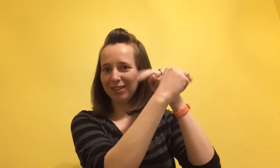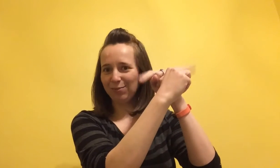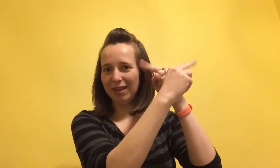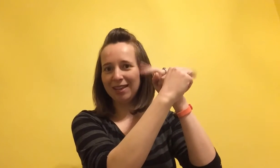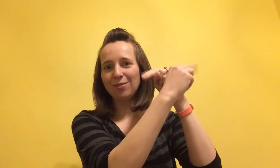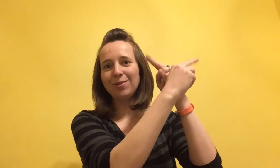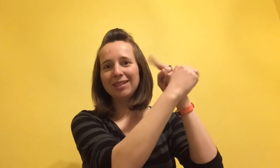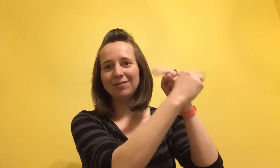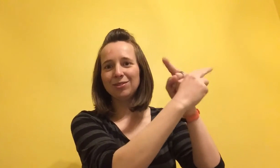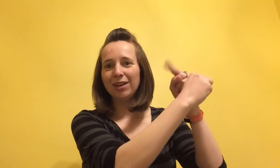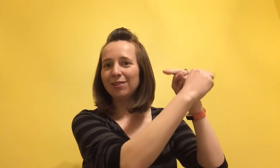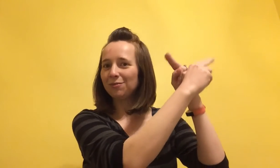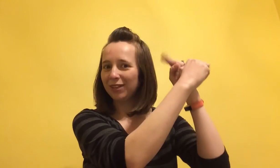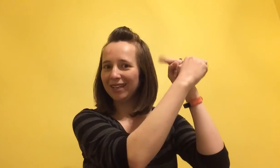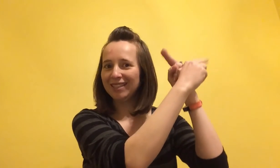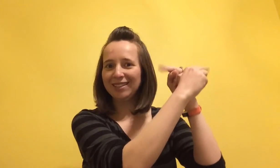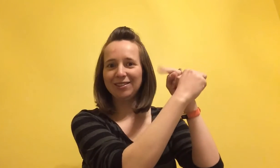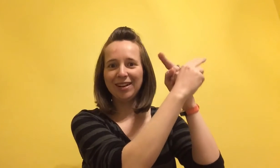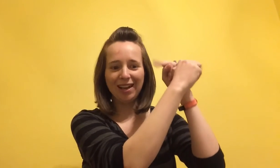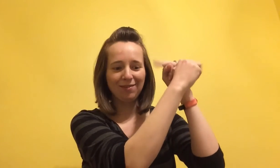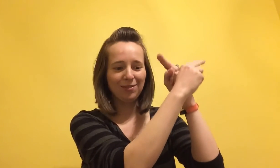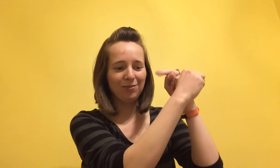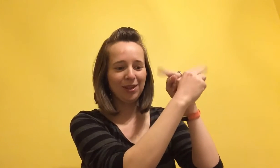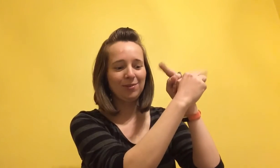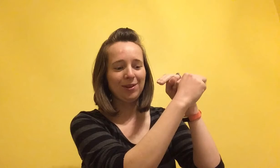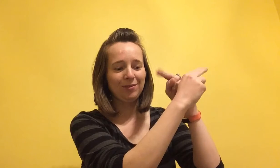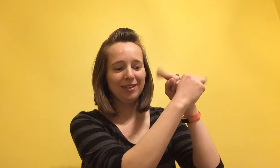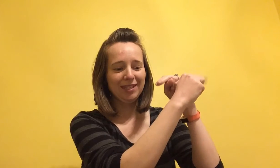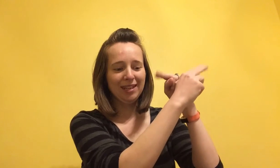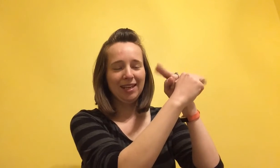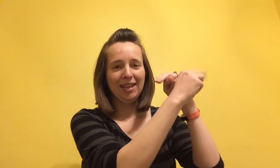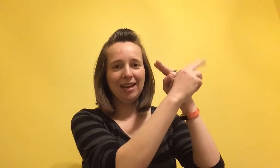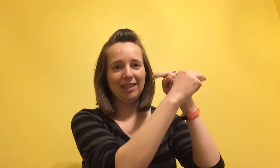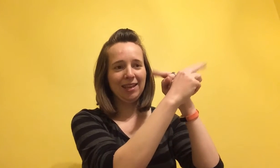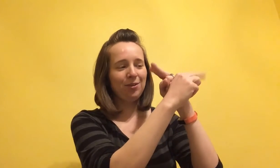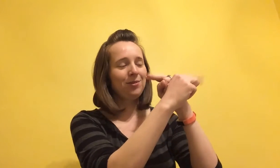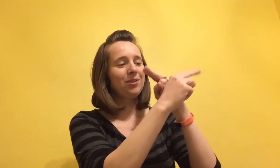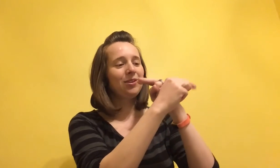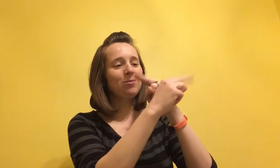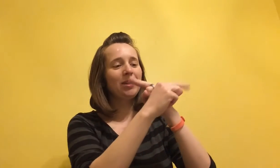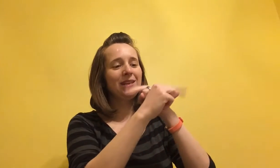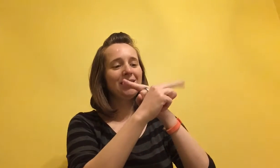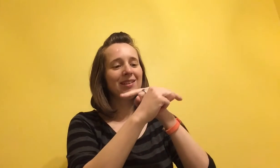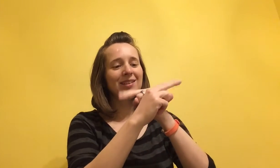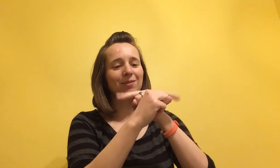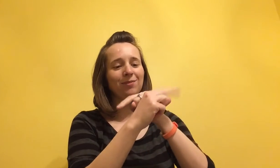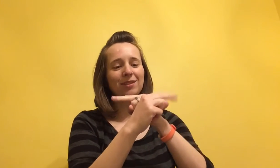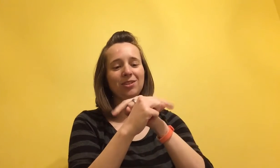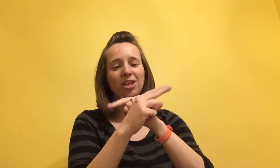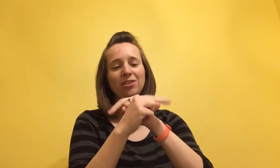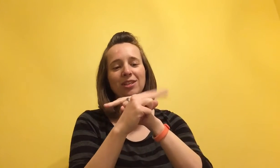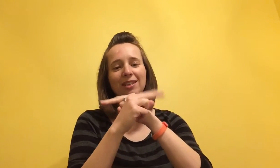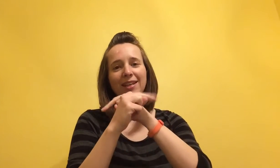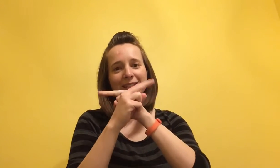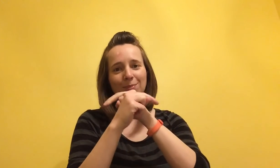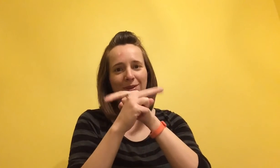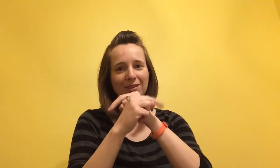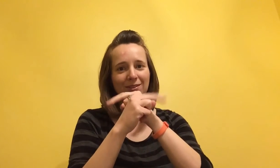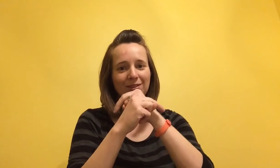you're making the wings of a dragonfly, and you're kind of having it fly around. And now you're going to be, to change it to the next bug, you're going to